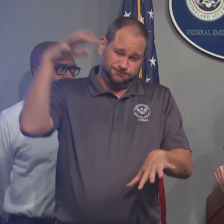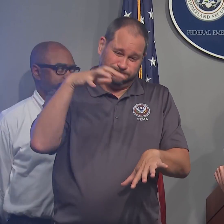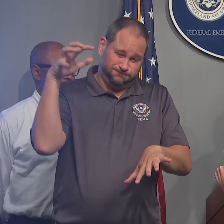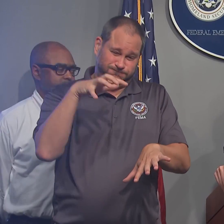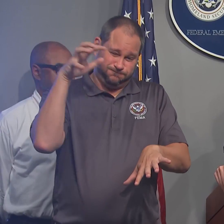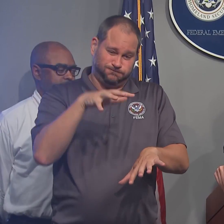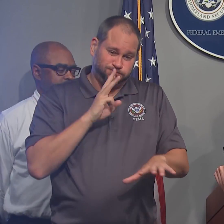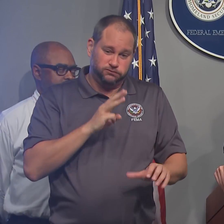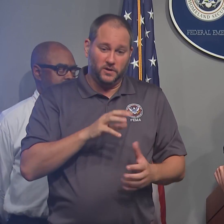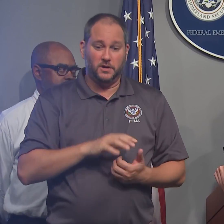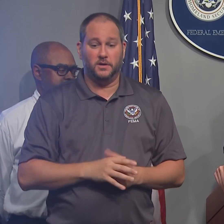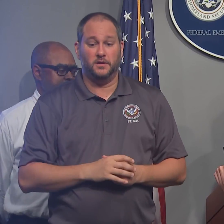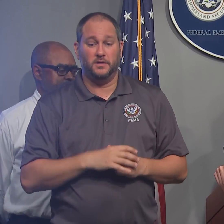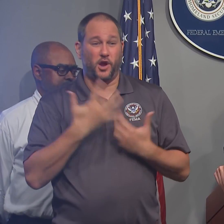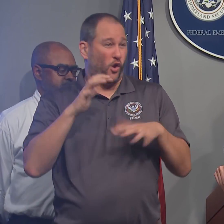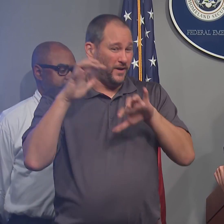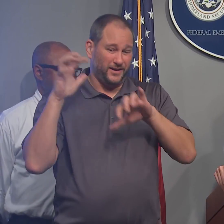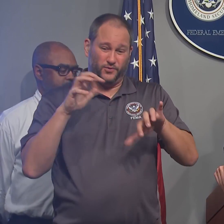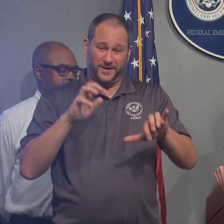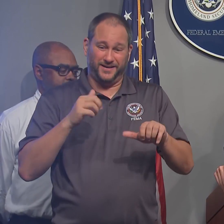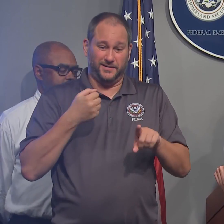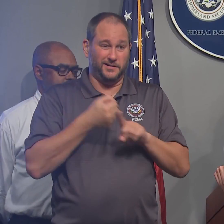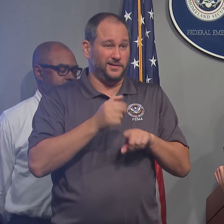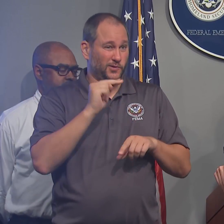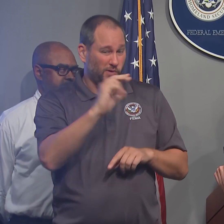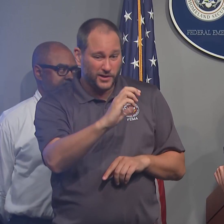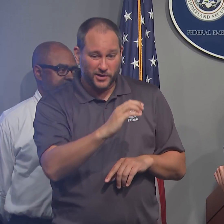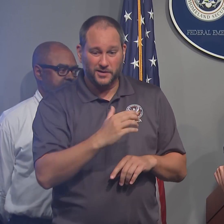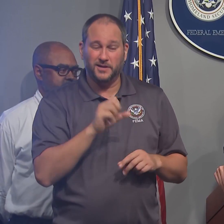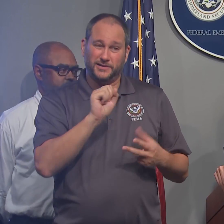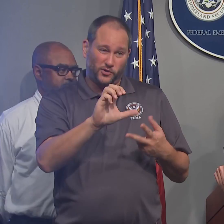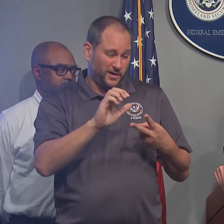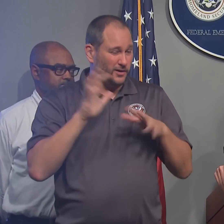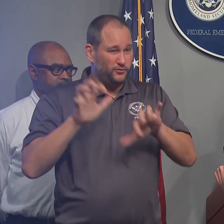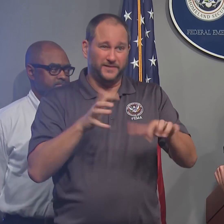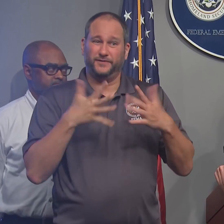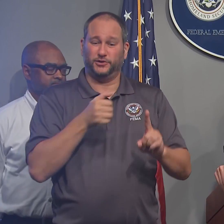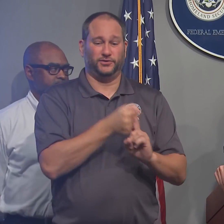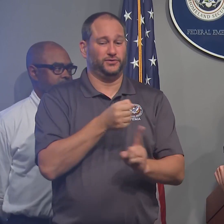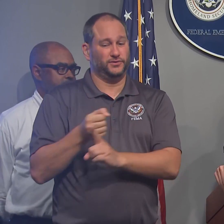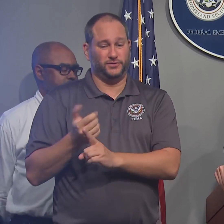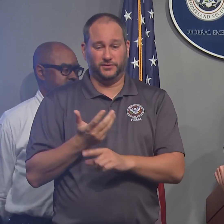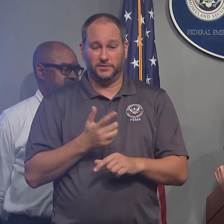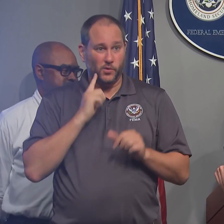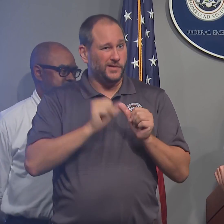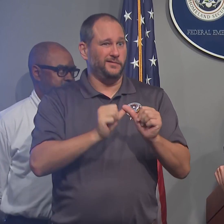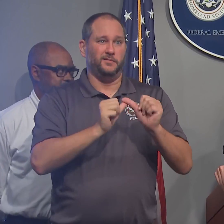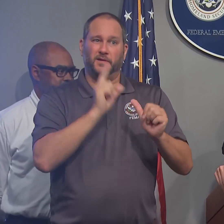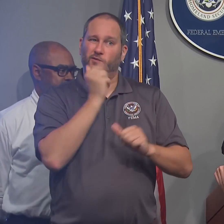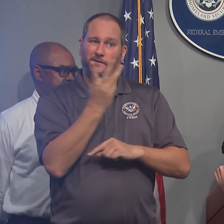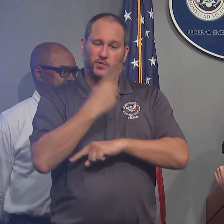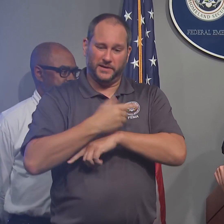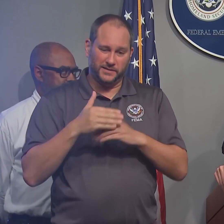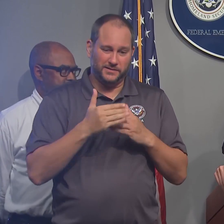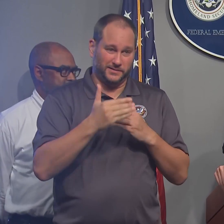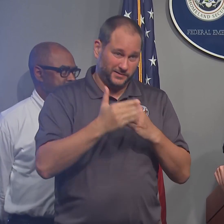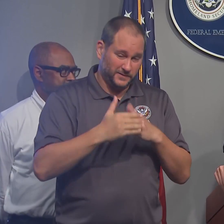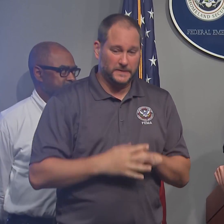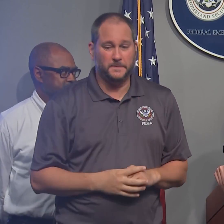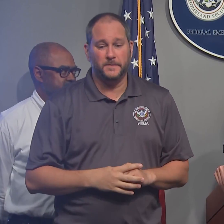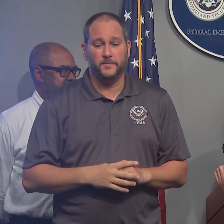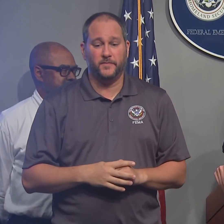Carolina shoreline, and unfortunately, these rain bands are going to be with us for several days. We're gonna, the forecasters